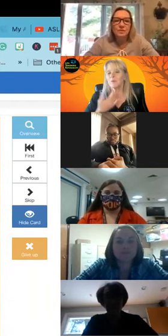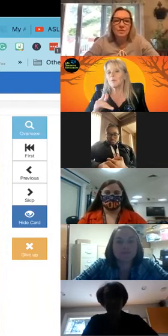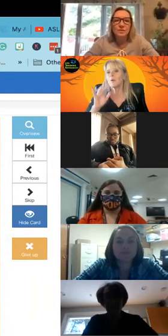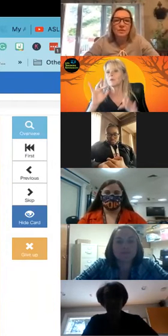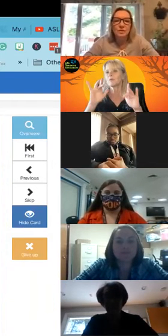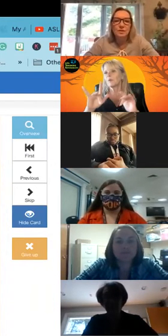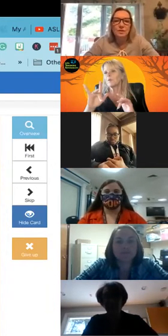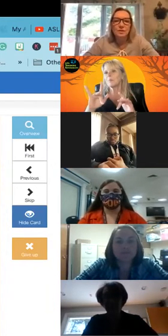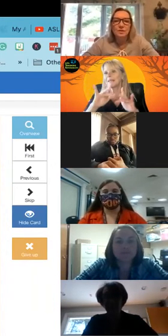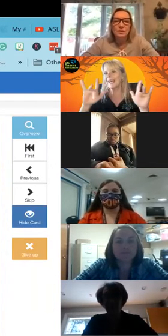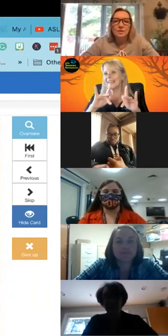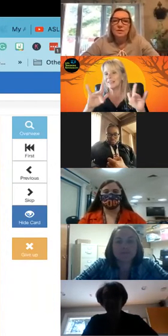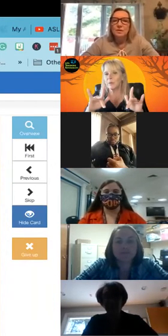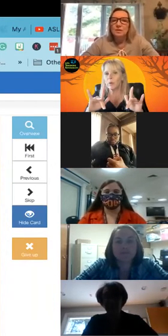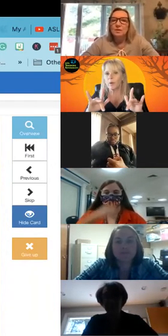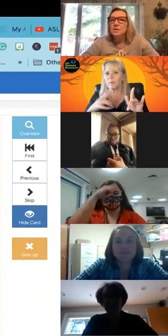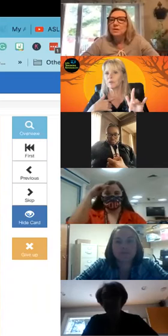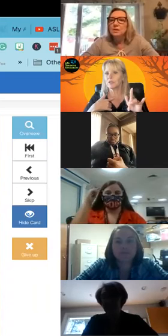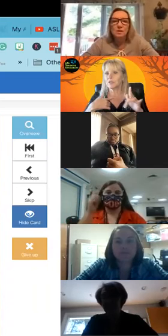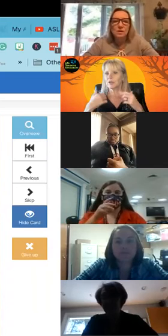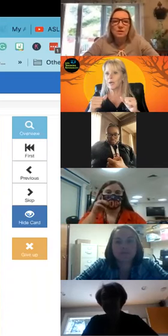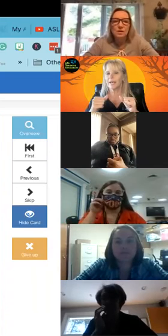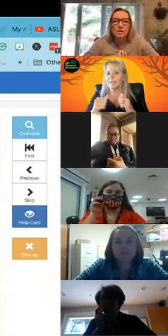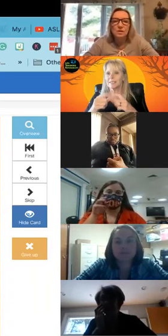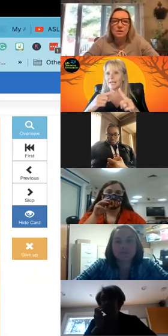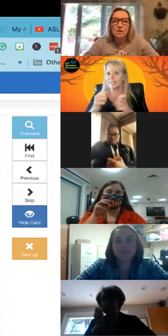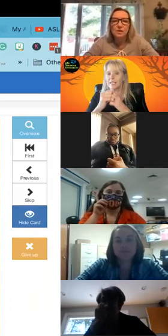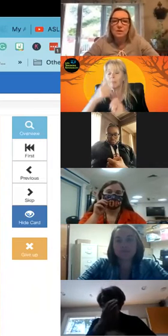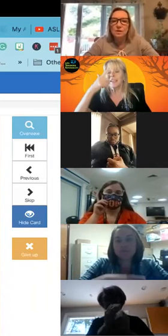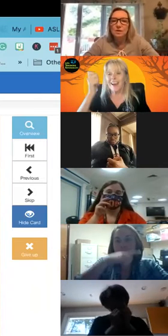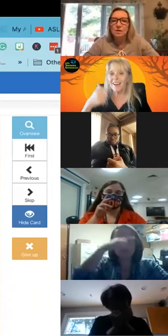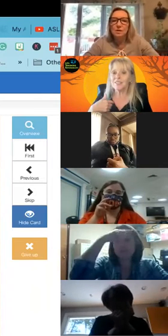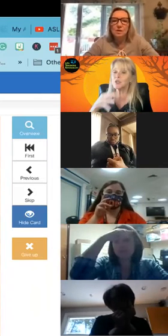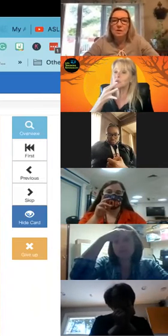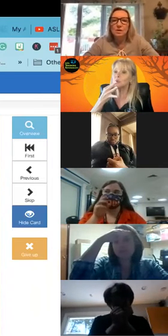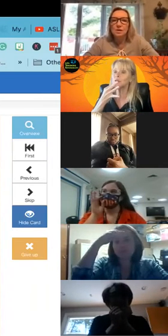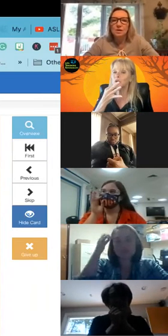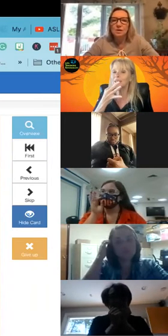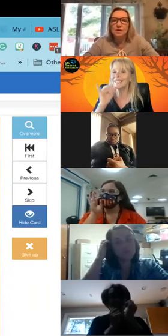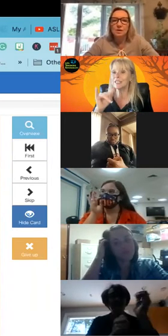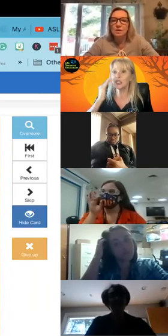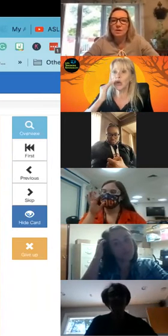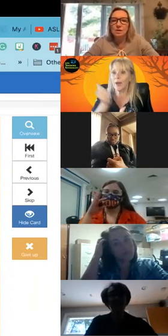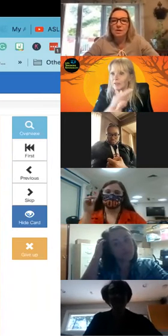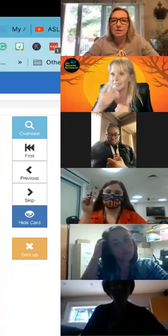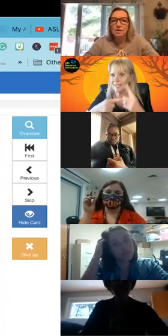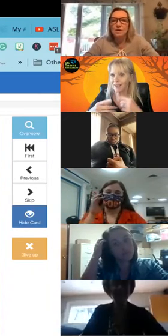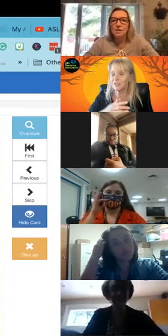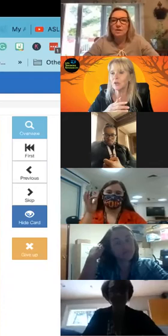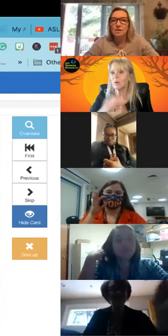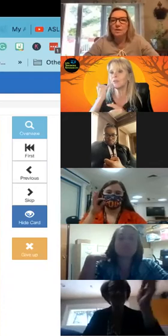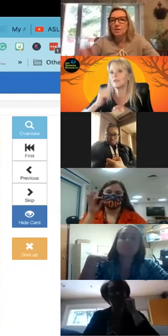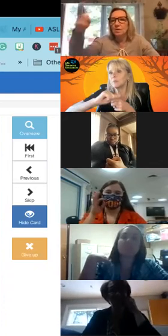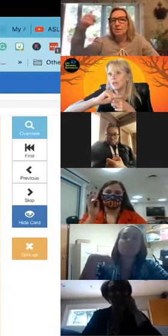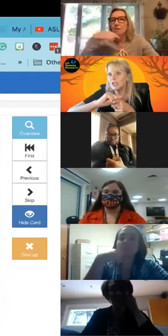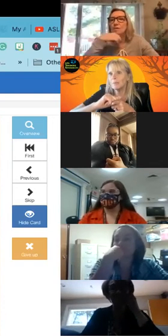Okay, and we won't play the recording. We're just going to go ahead and sign it together because soon you're going to need to know every sign.